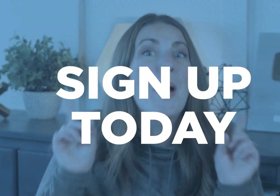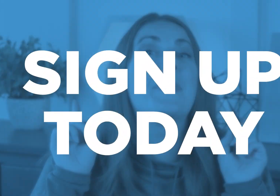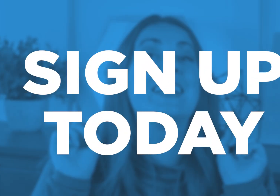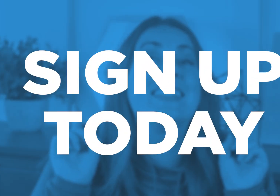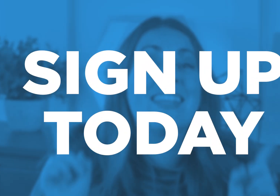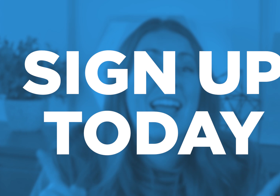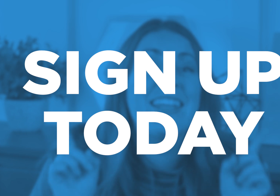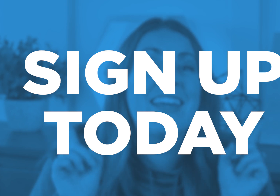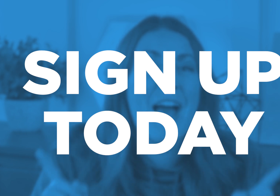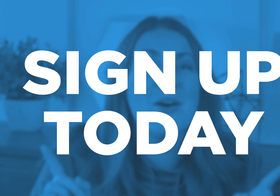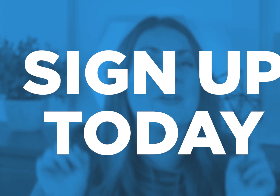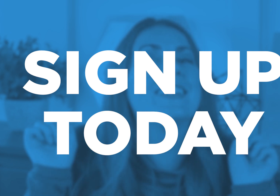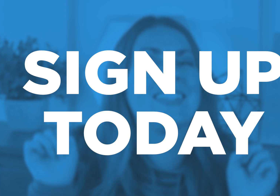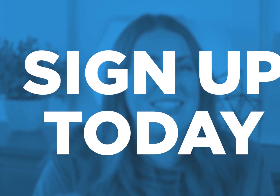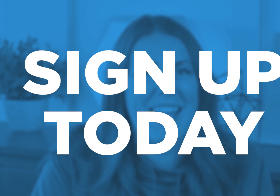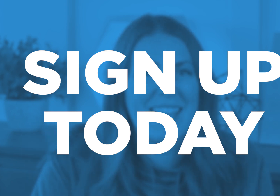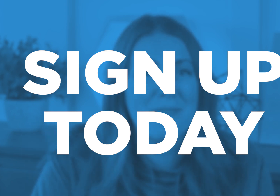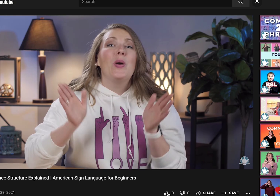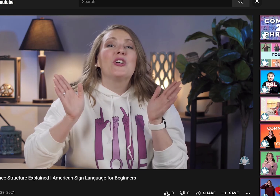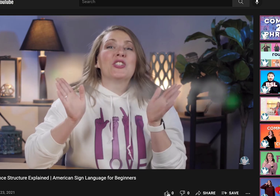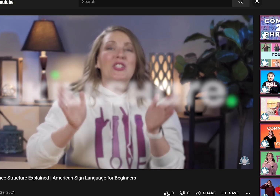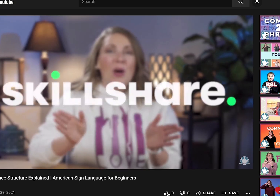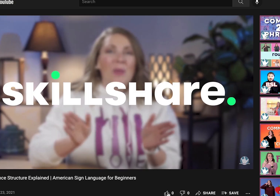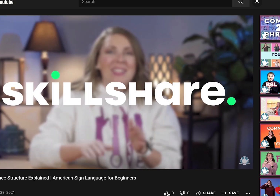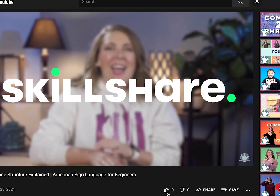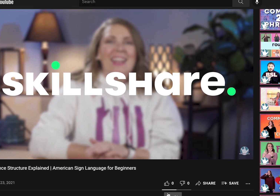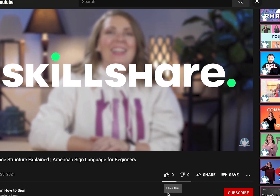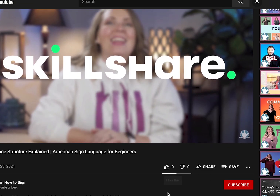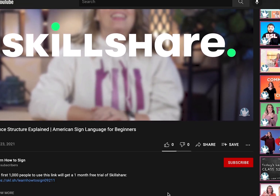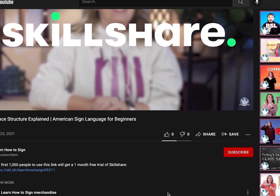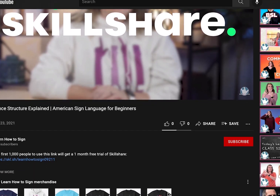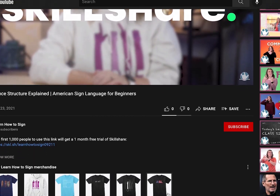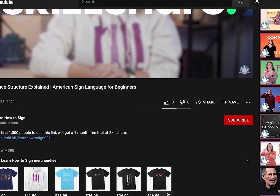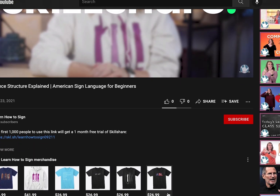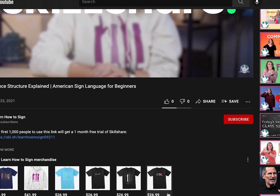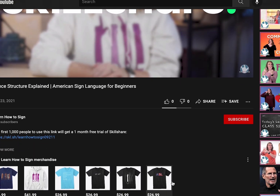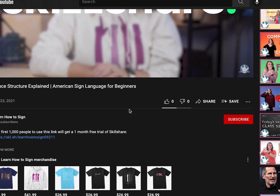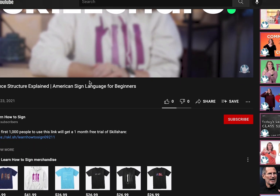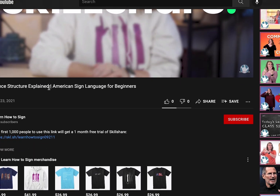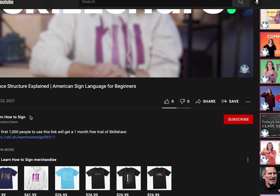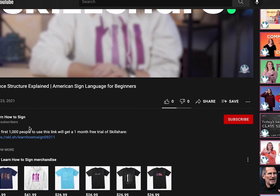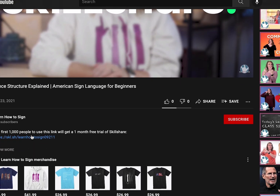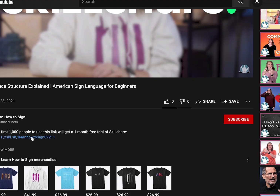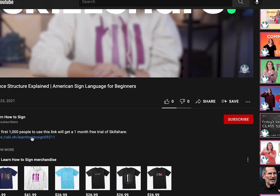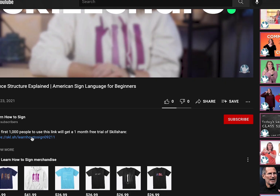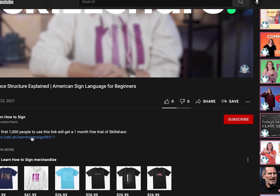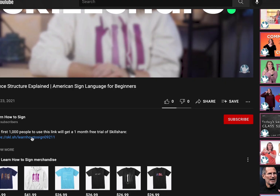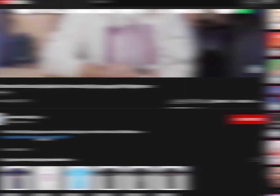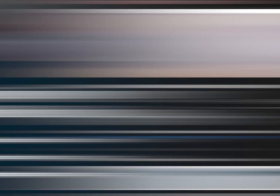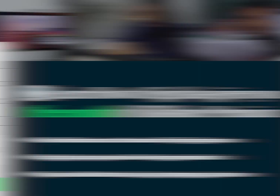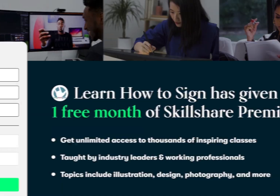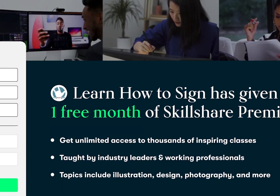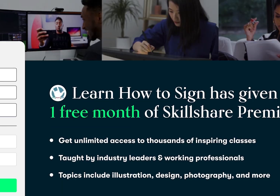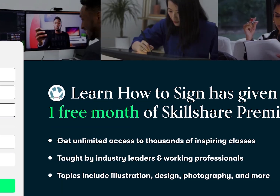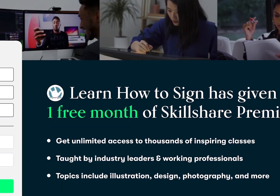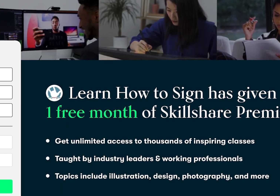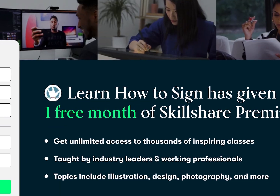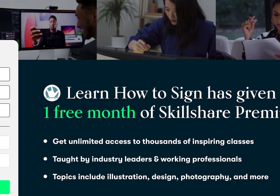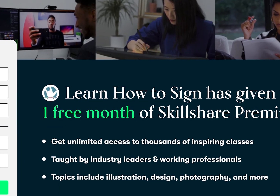By signing up today. The first 1,000 people to use the link in the description will receive a 1-month free trial